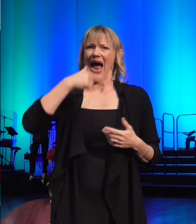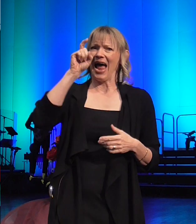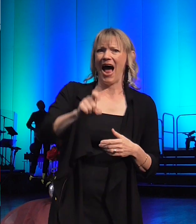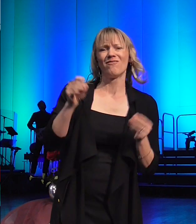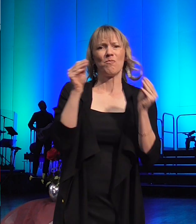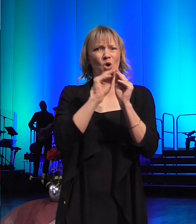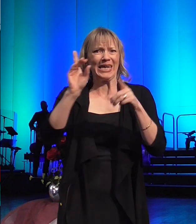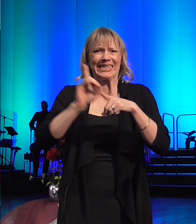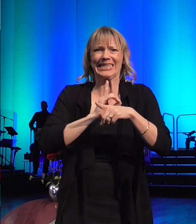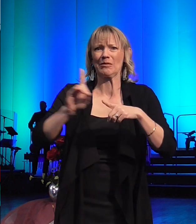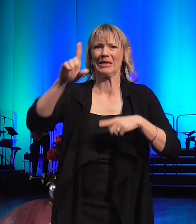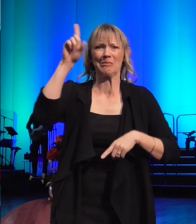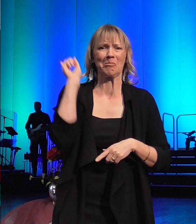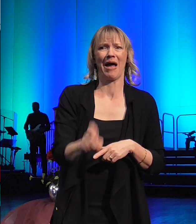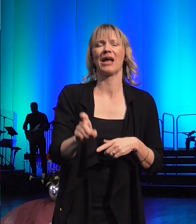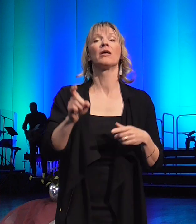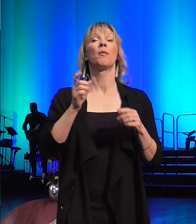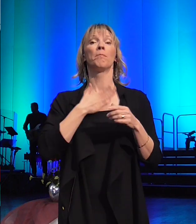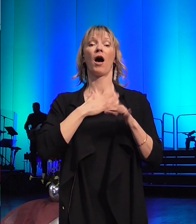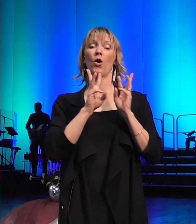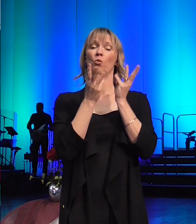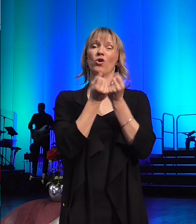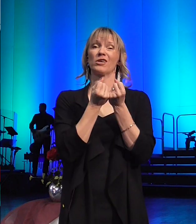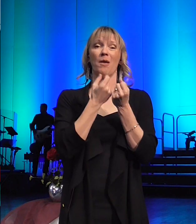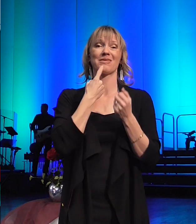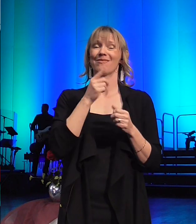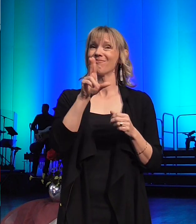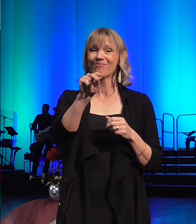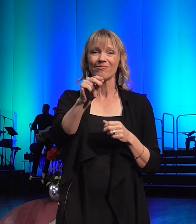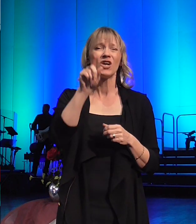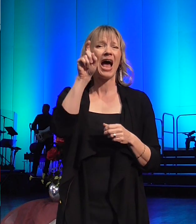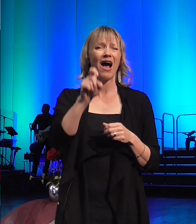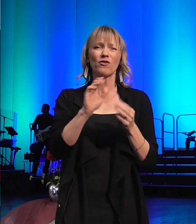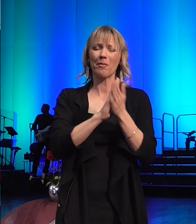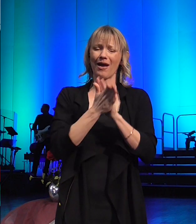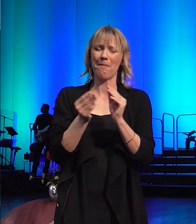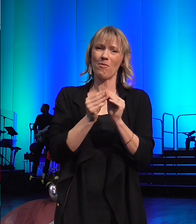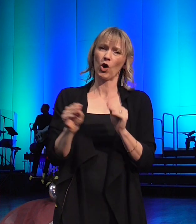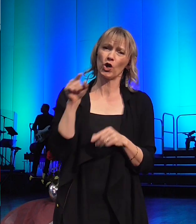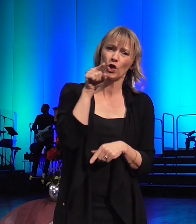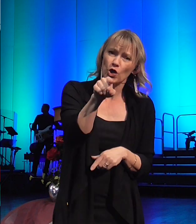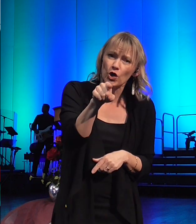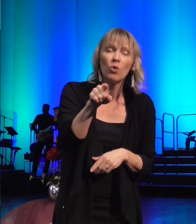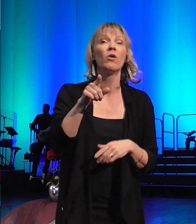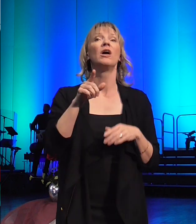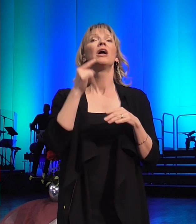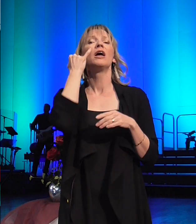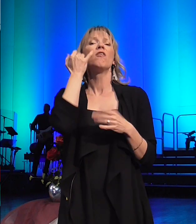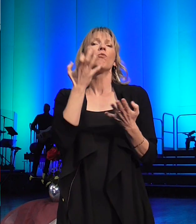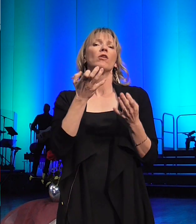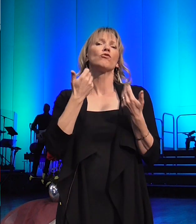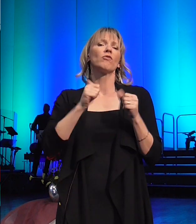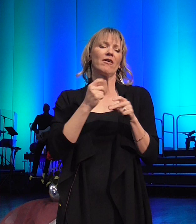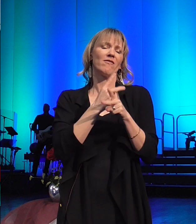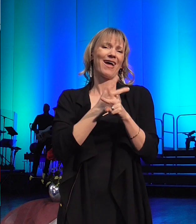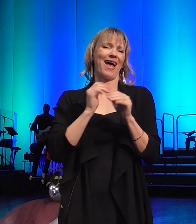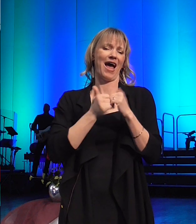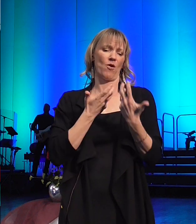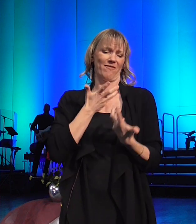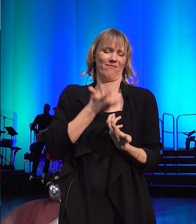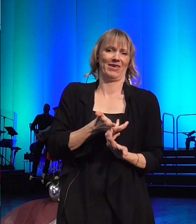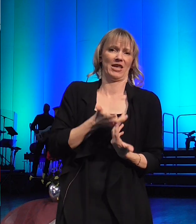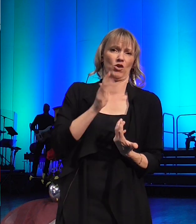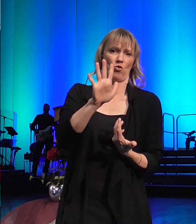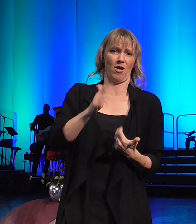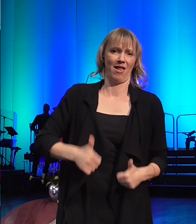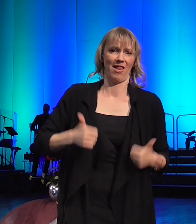more disciplined. But my workshop says you've got to be more you. And so if you'd like to figure out how to fit it in a way that works for you,